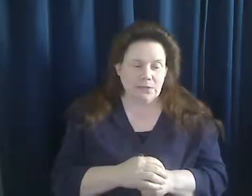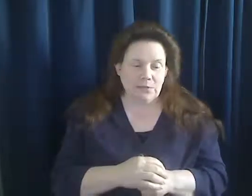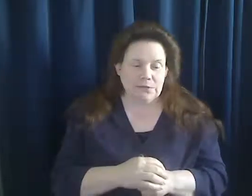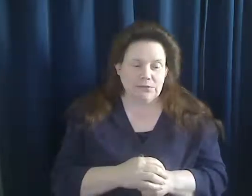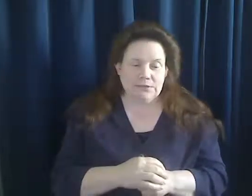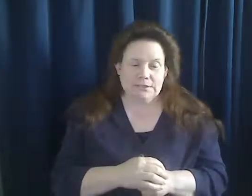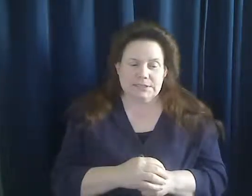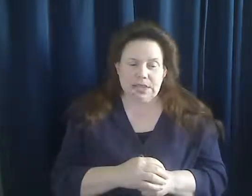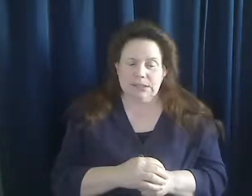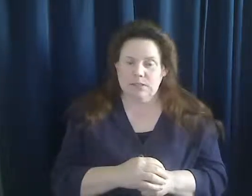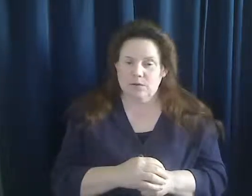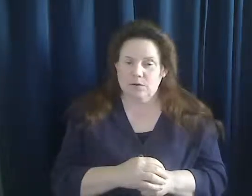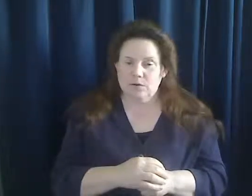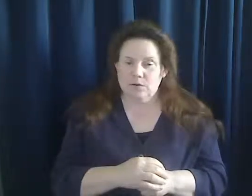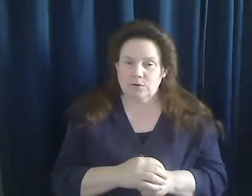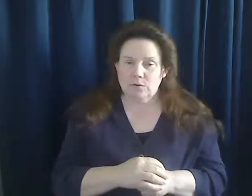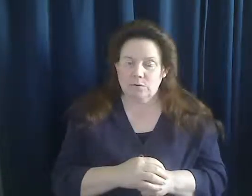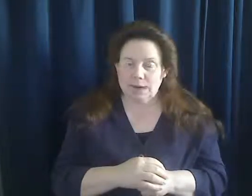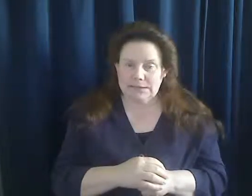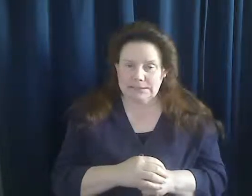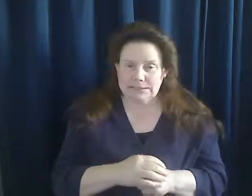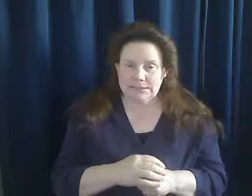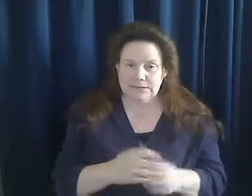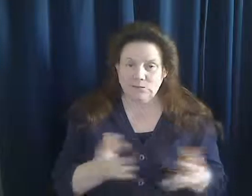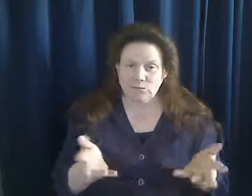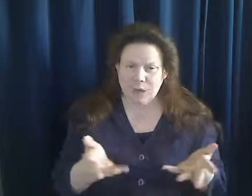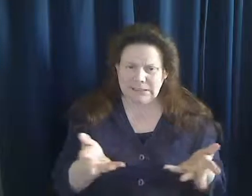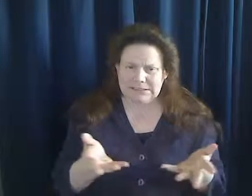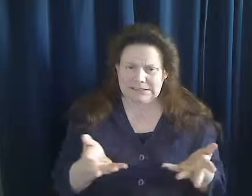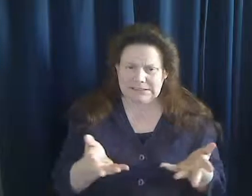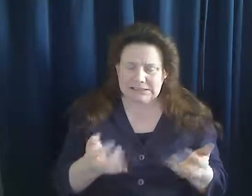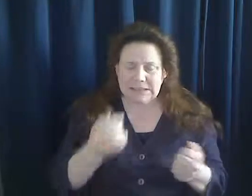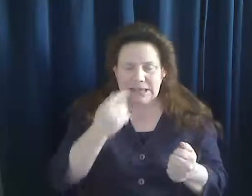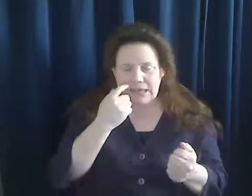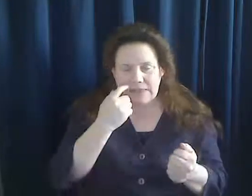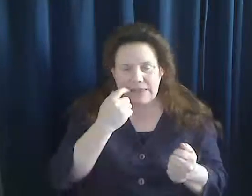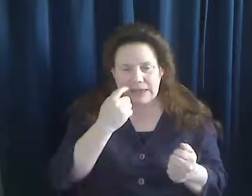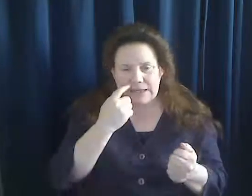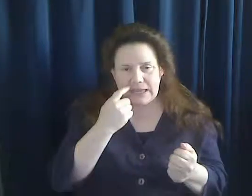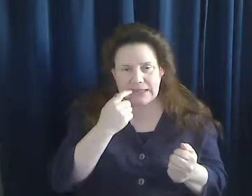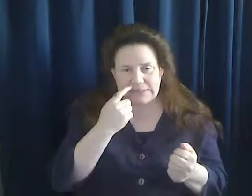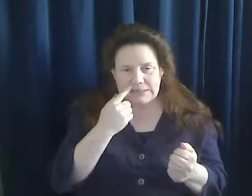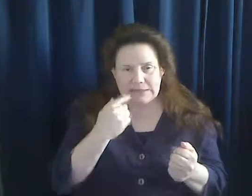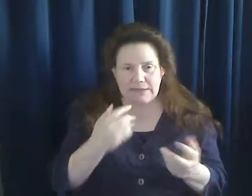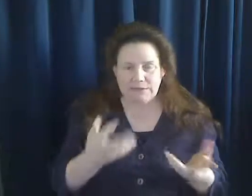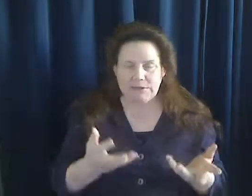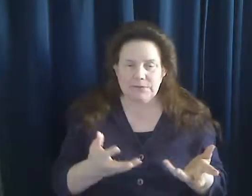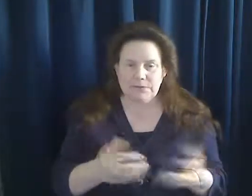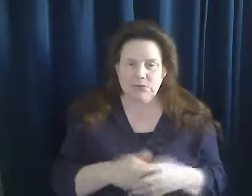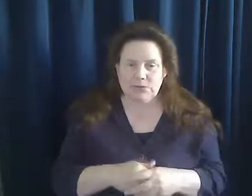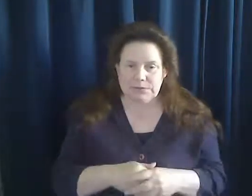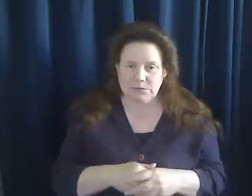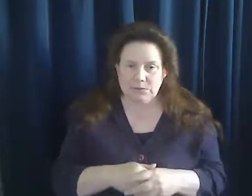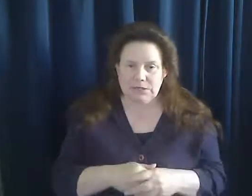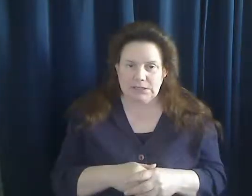We learned the sign what, and that has a few different uses. One